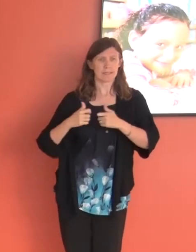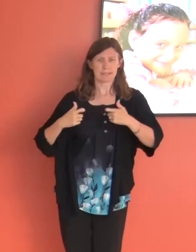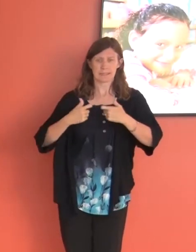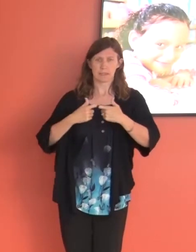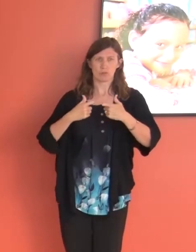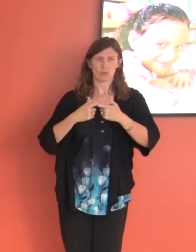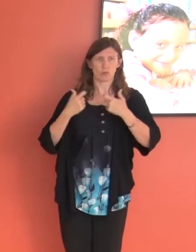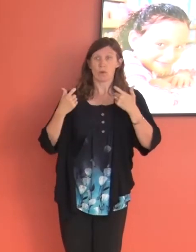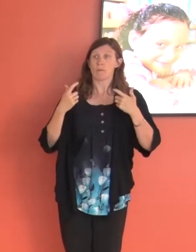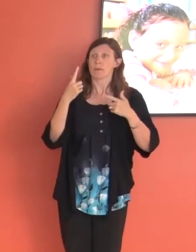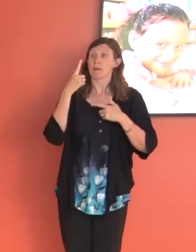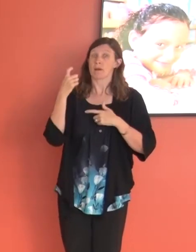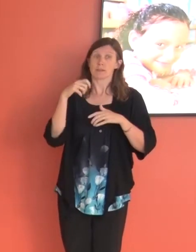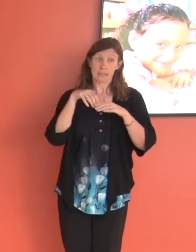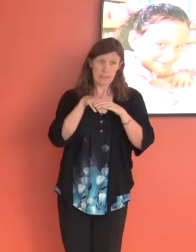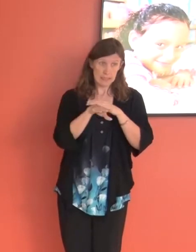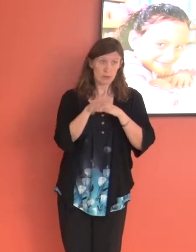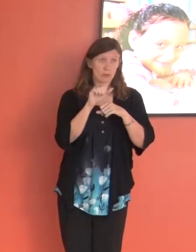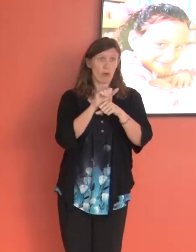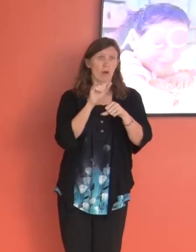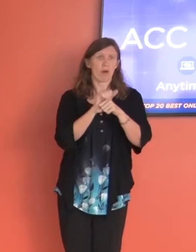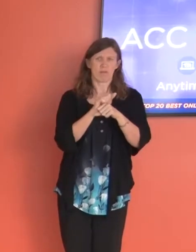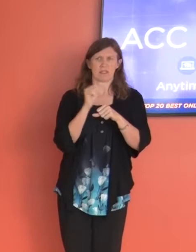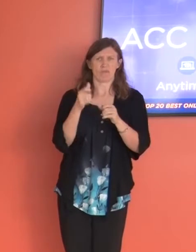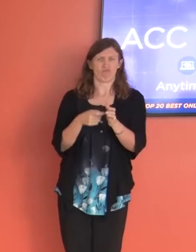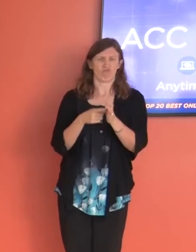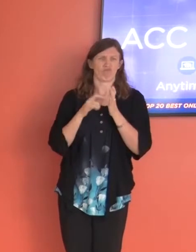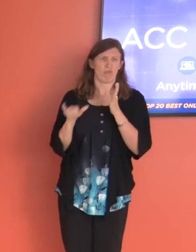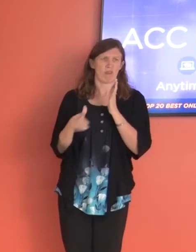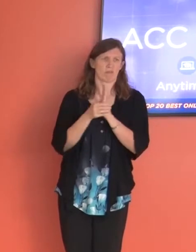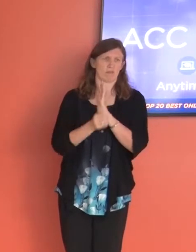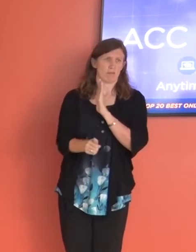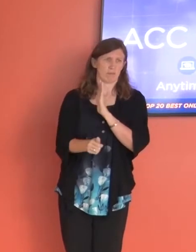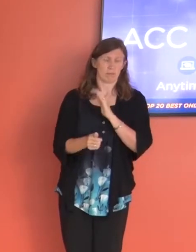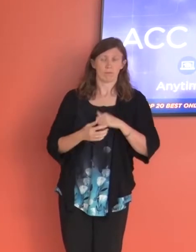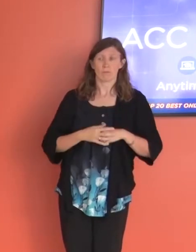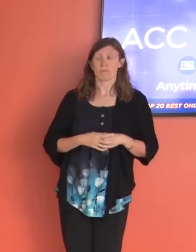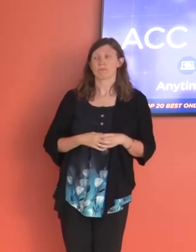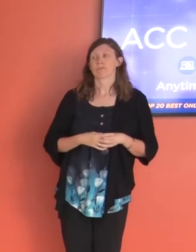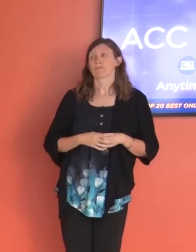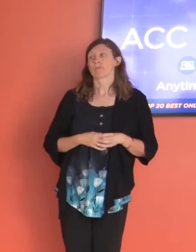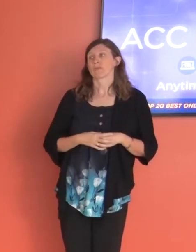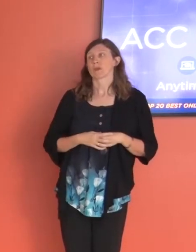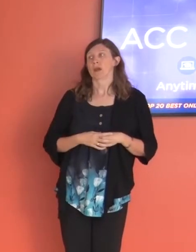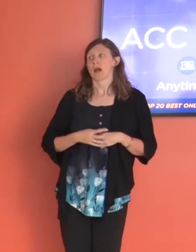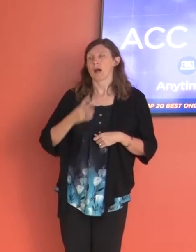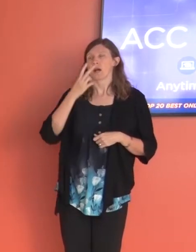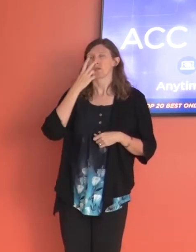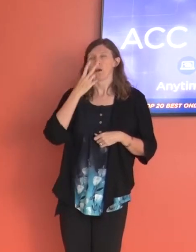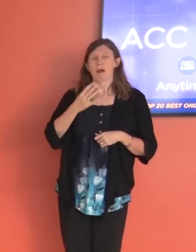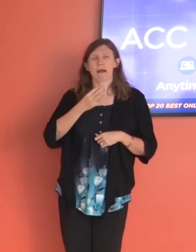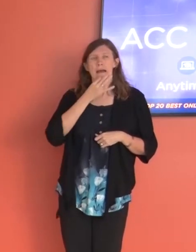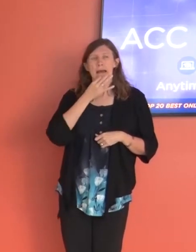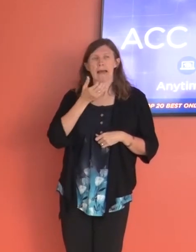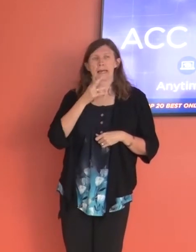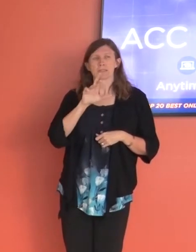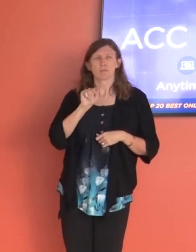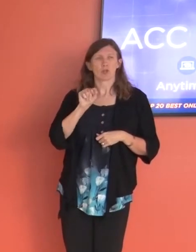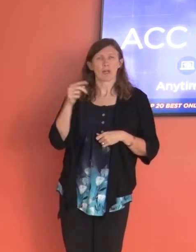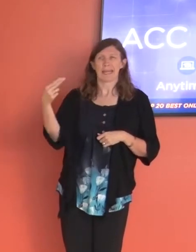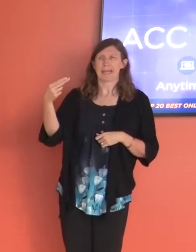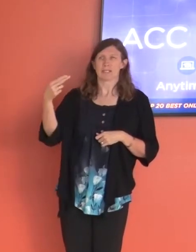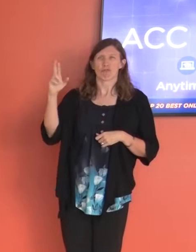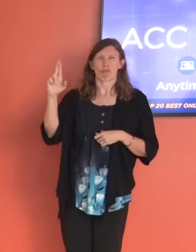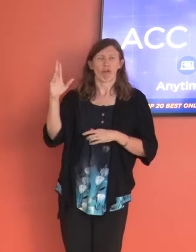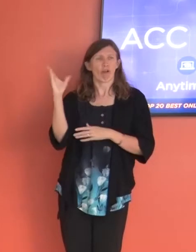When they go on interviews, it's expected of them. I saw expert in HR talking